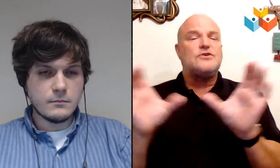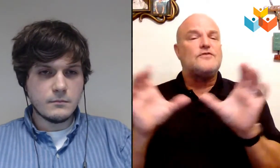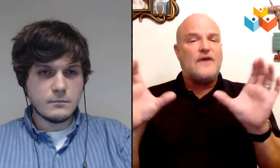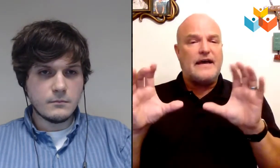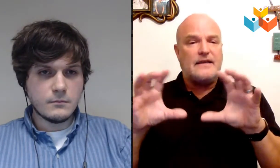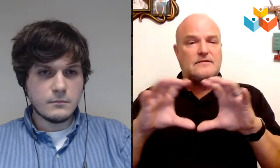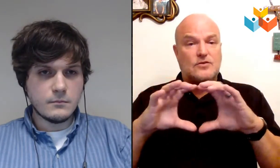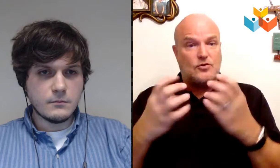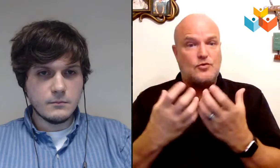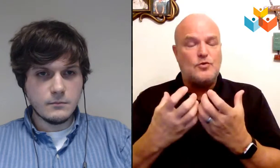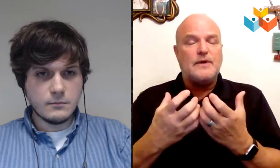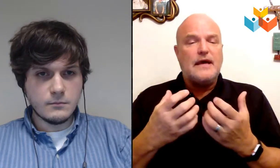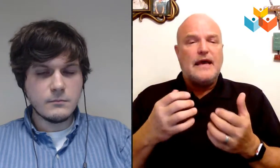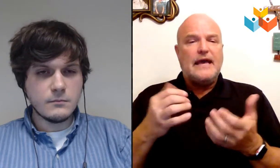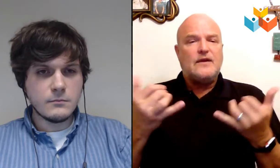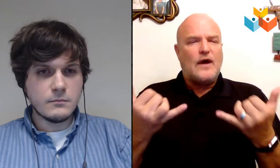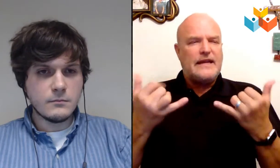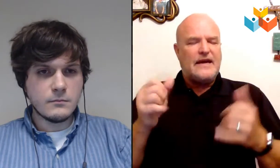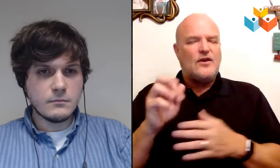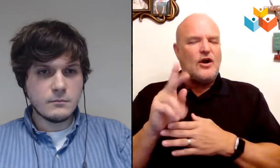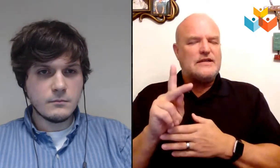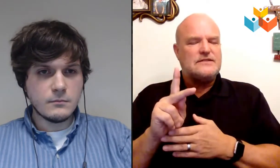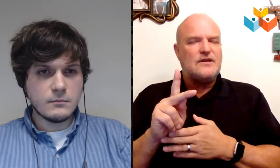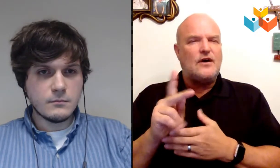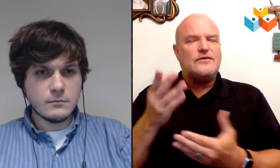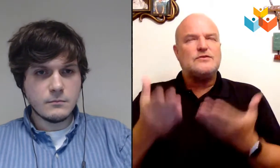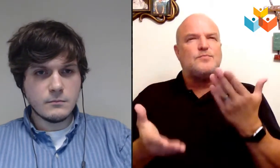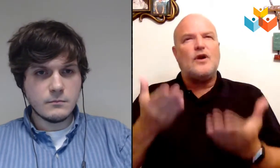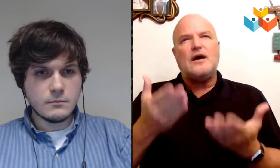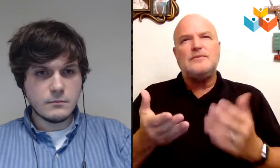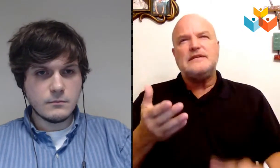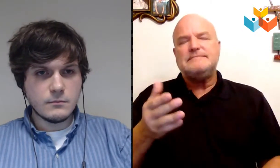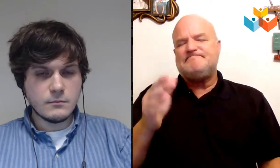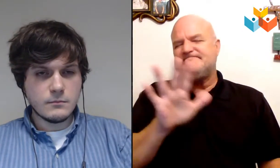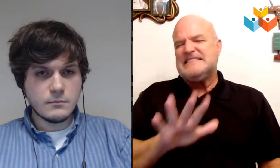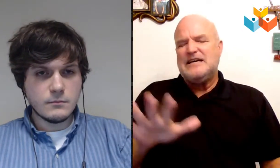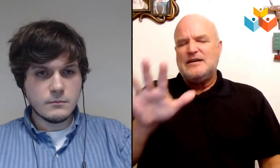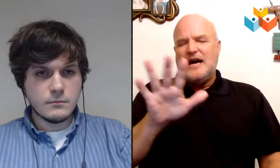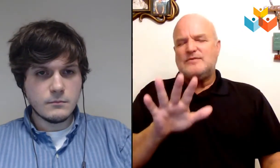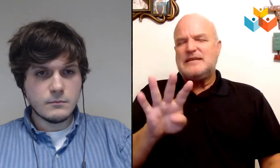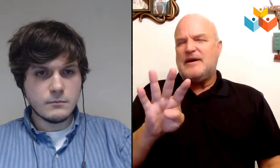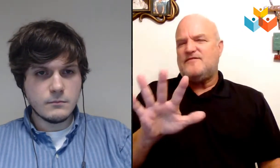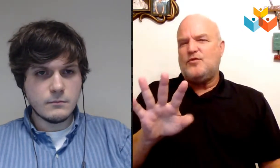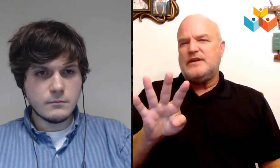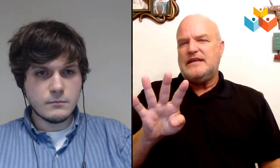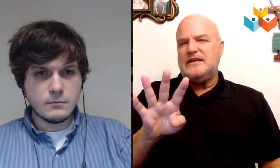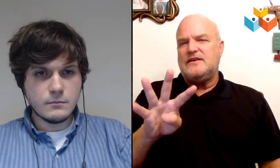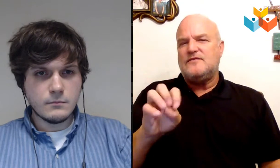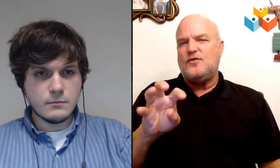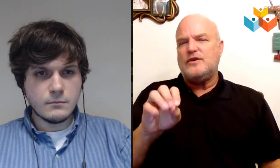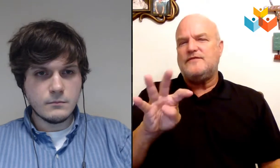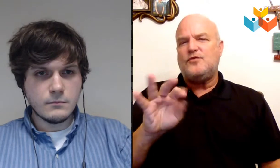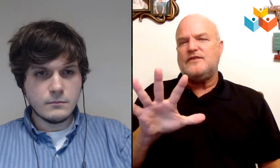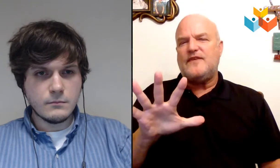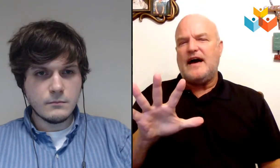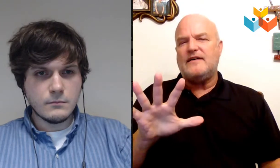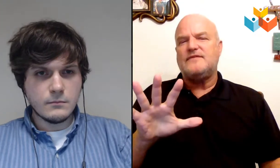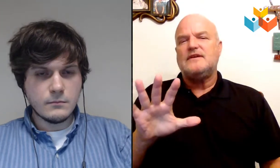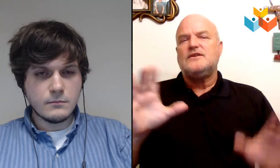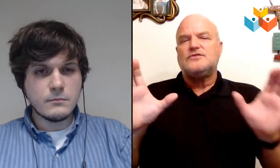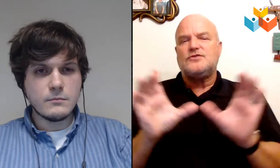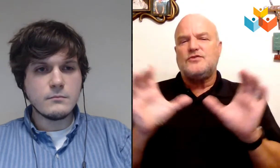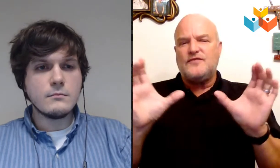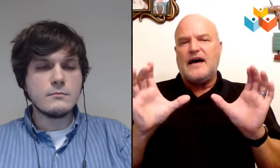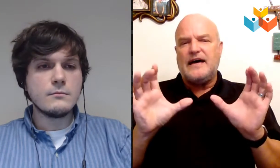a certifying group. And right now in Arkansas, there's probably, I would say about